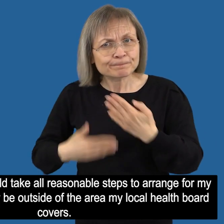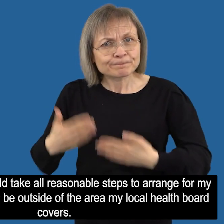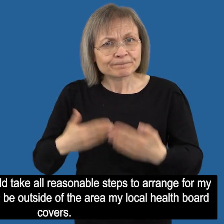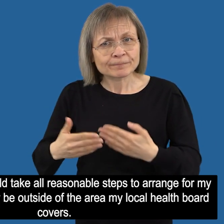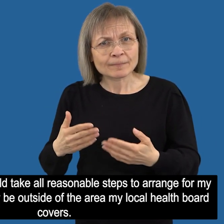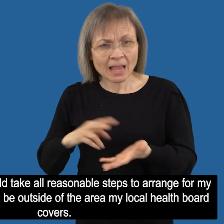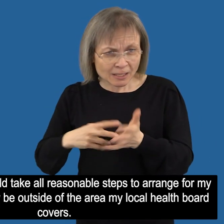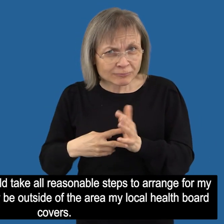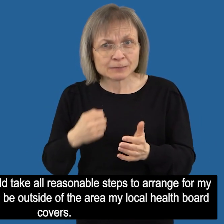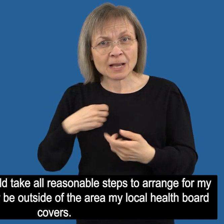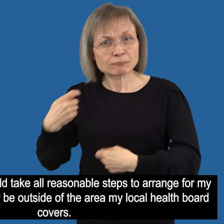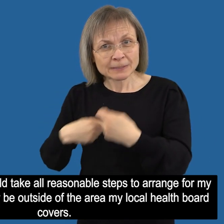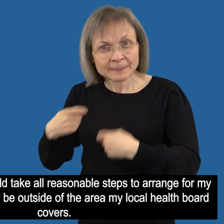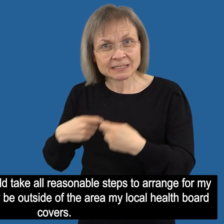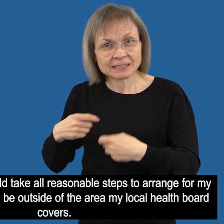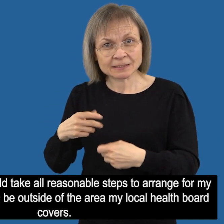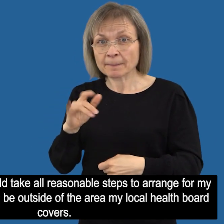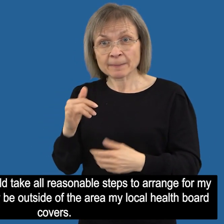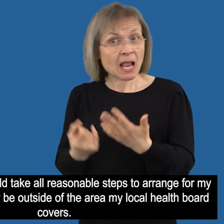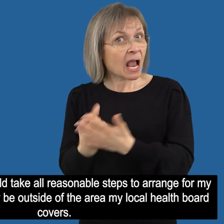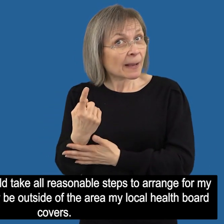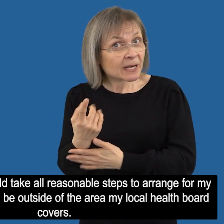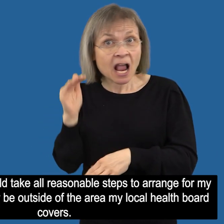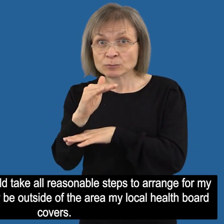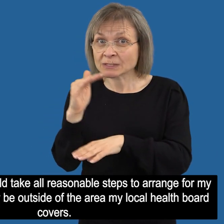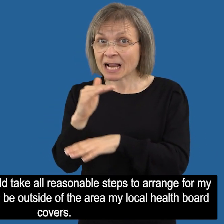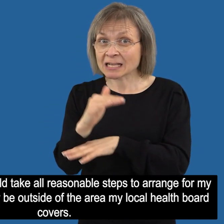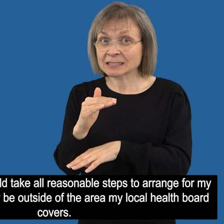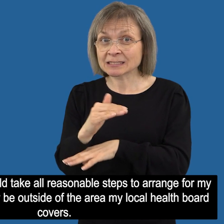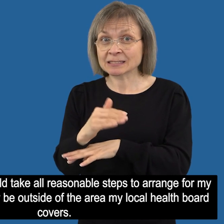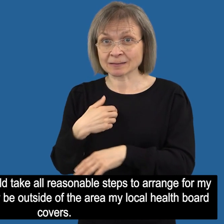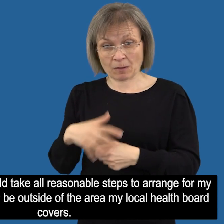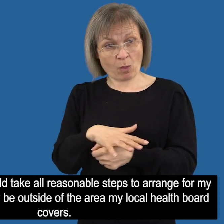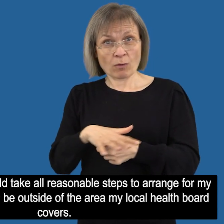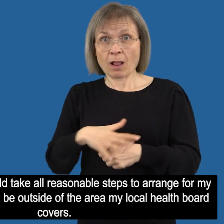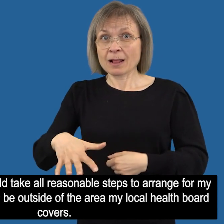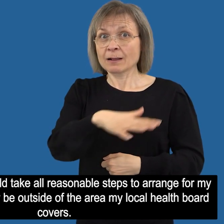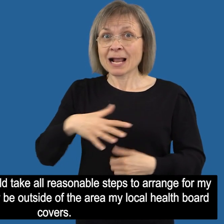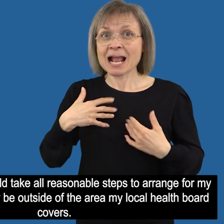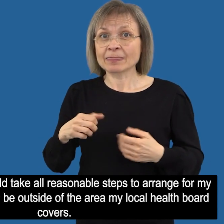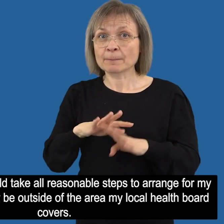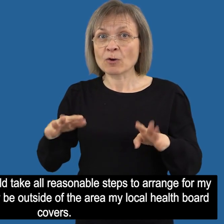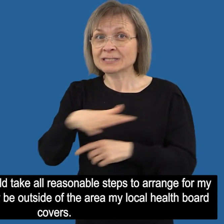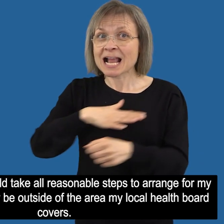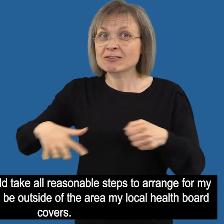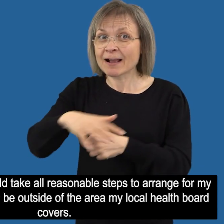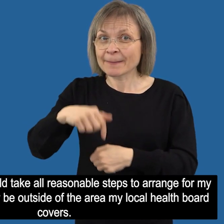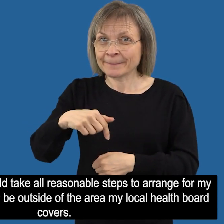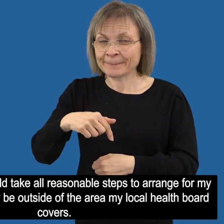My health board should take all reasonable steps to arrange for my treatment, which may be outside of the area my local health board